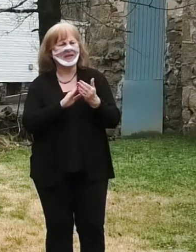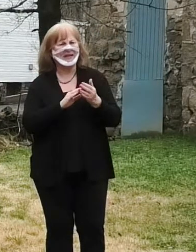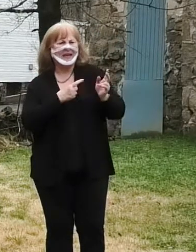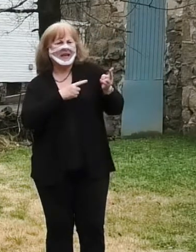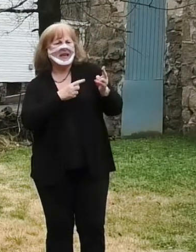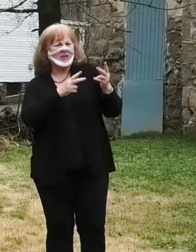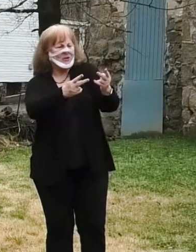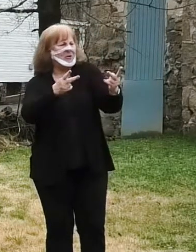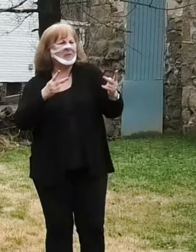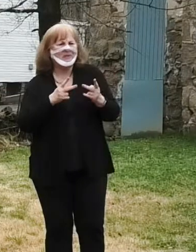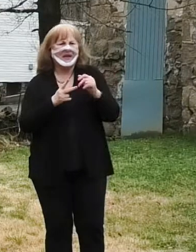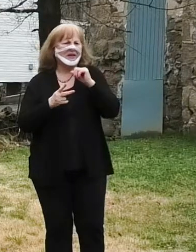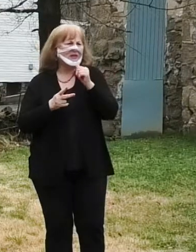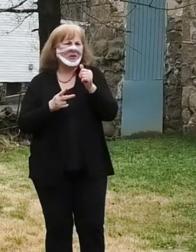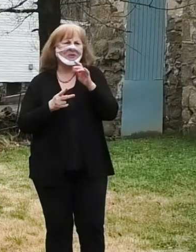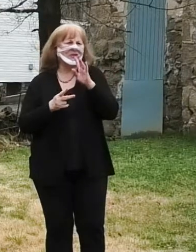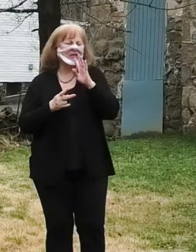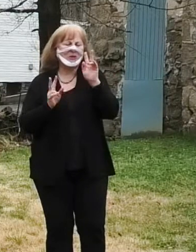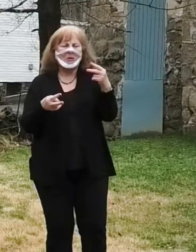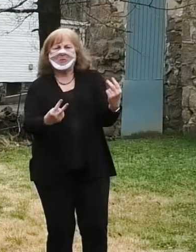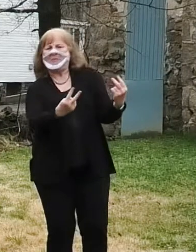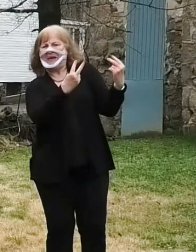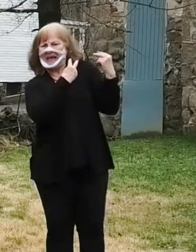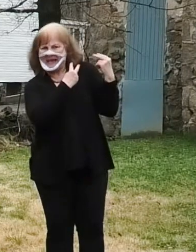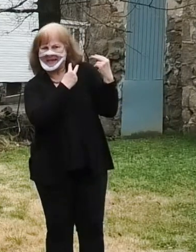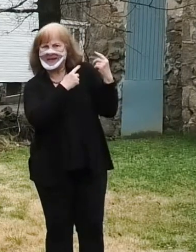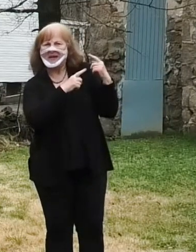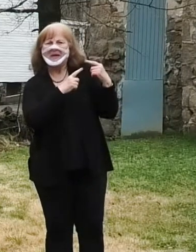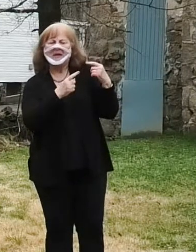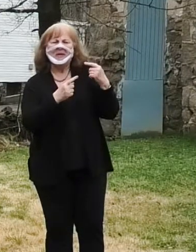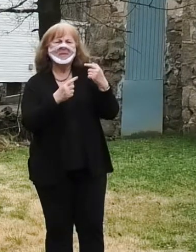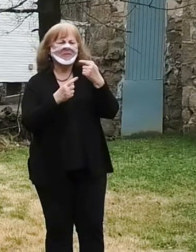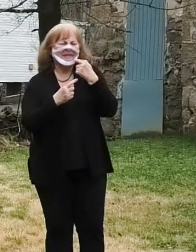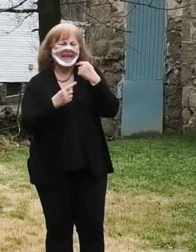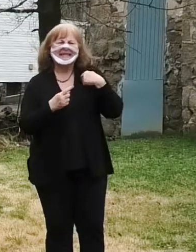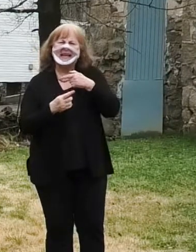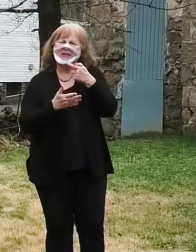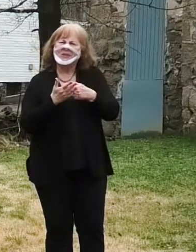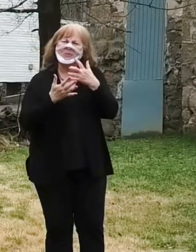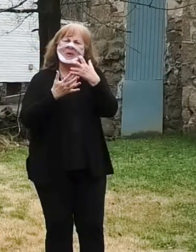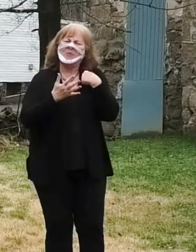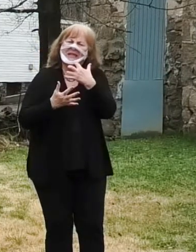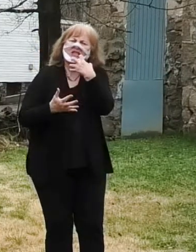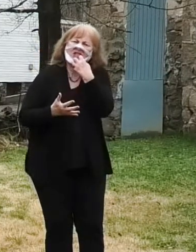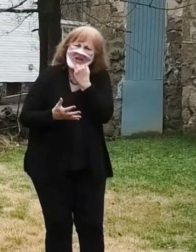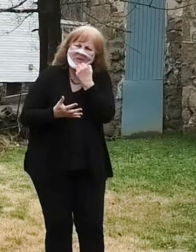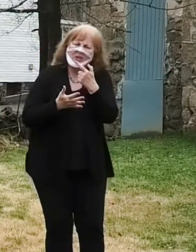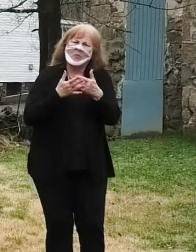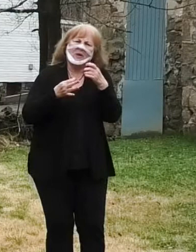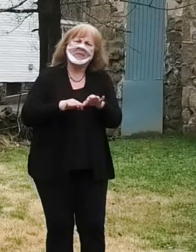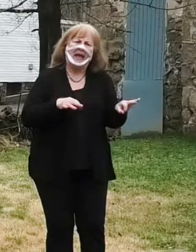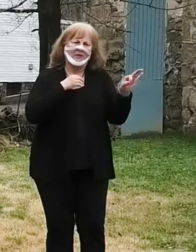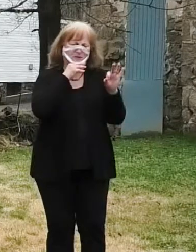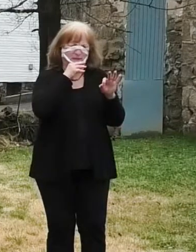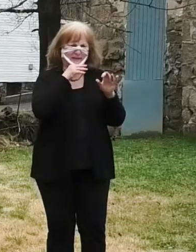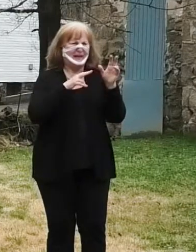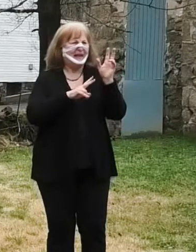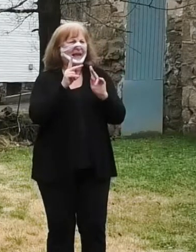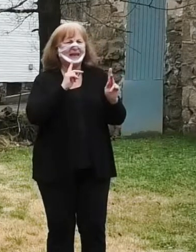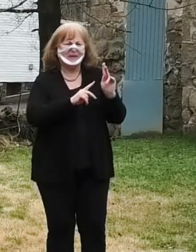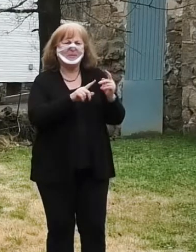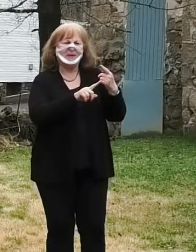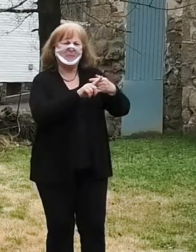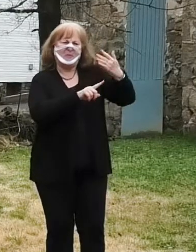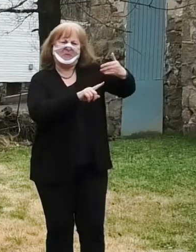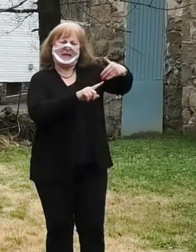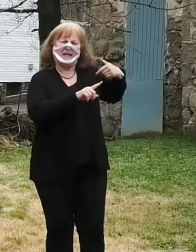Historic places don't just speak to our past, they tell us a lot about what we cherish and what matters, and the people and the stock from which we